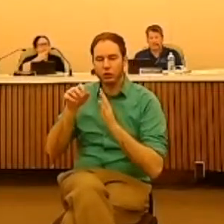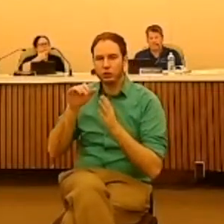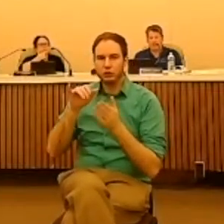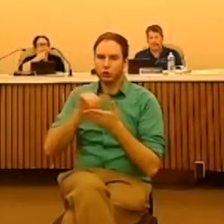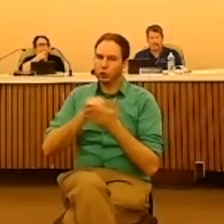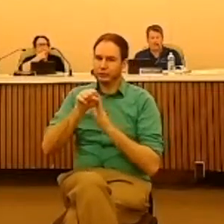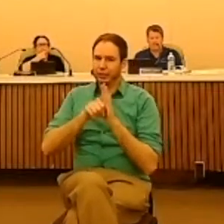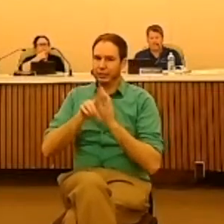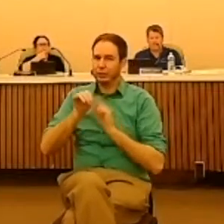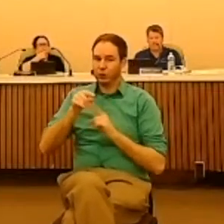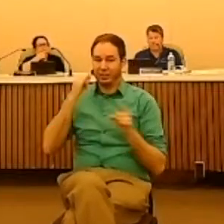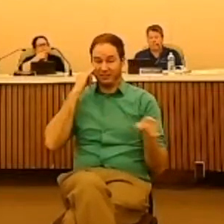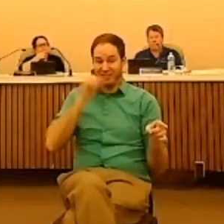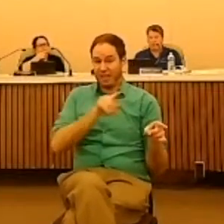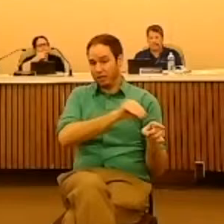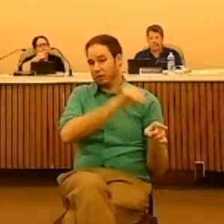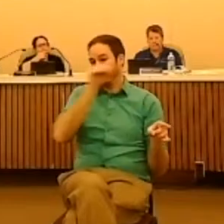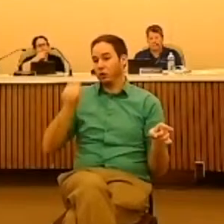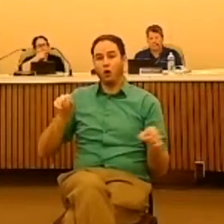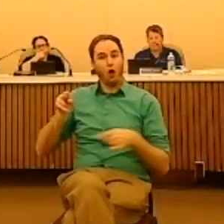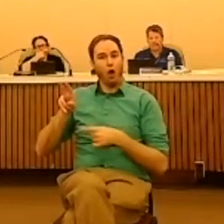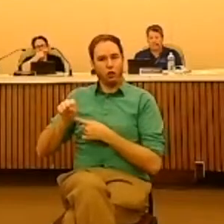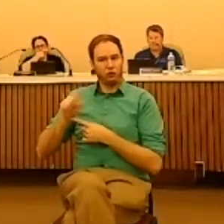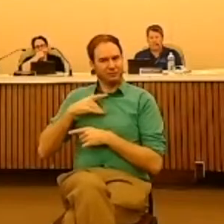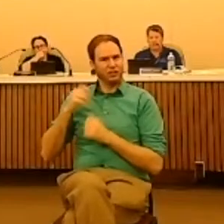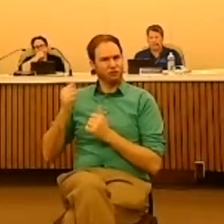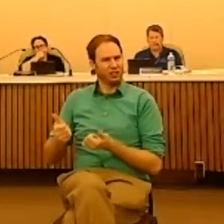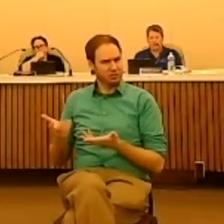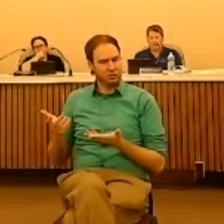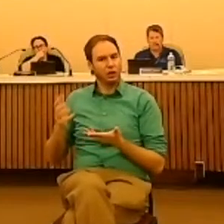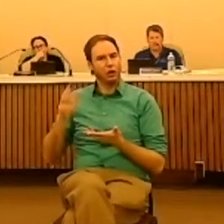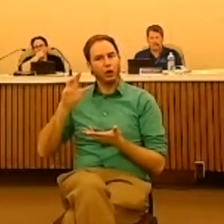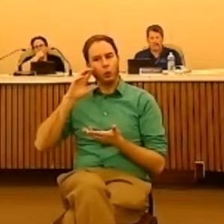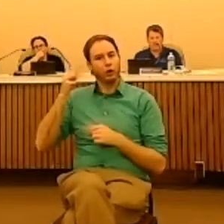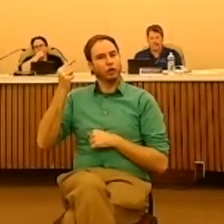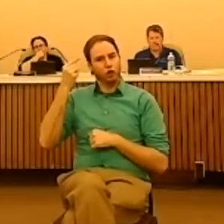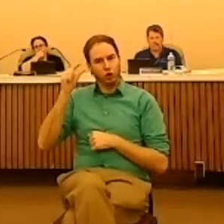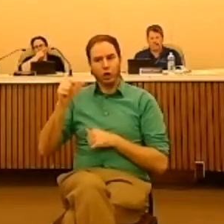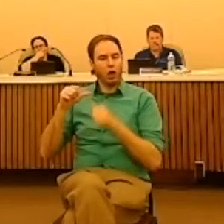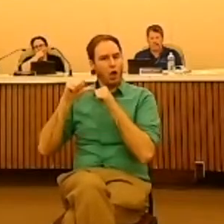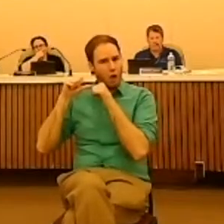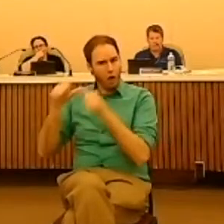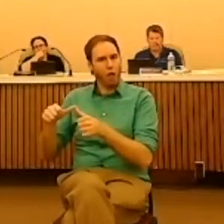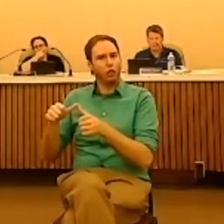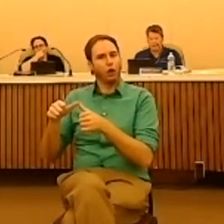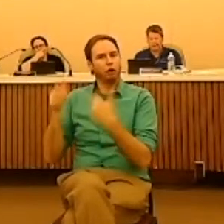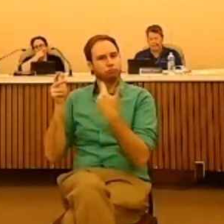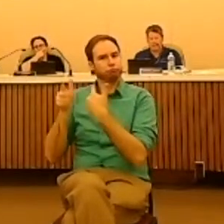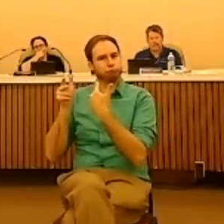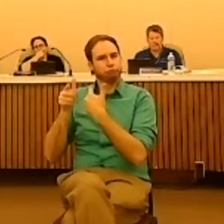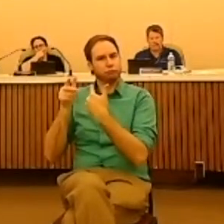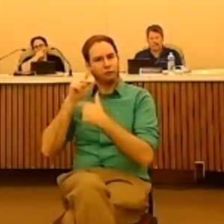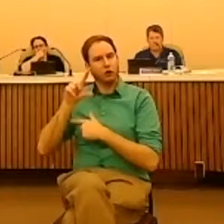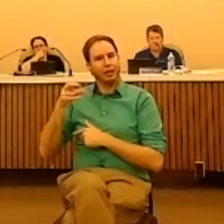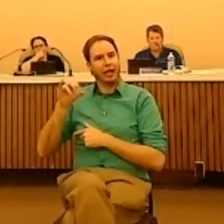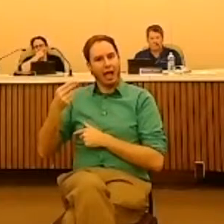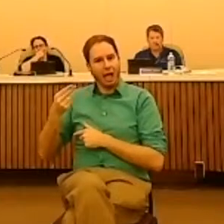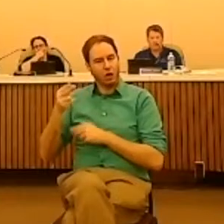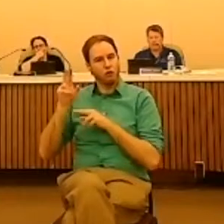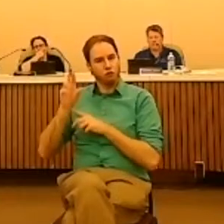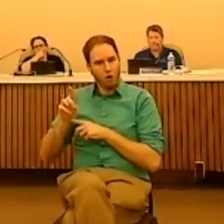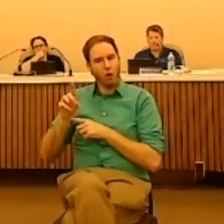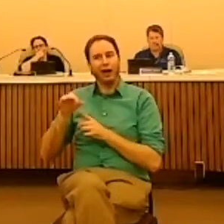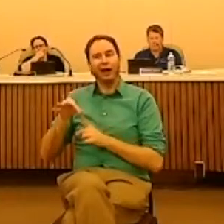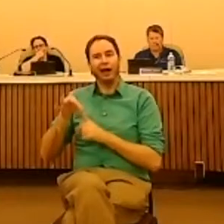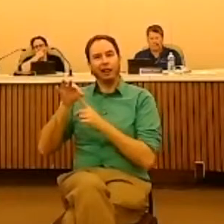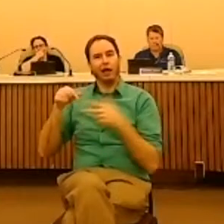that same light in Authors, it would work great. It would basically stay green on Lehigh Station Road